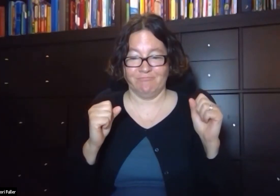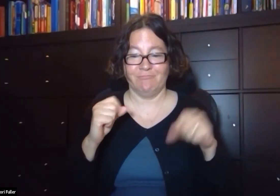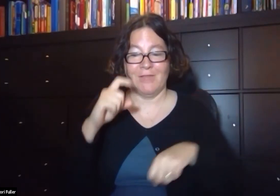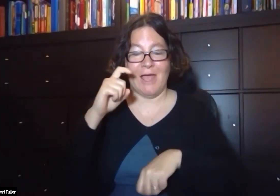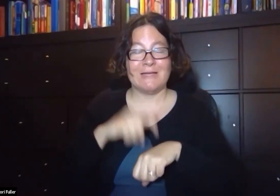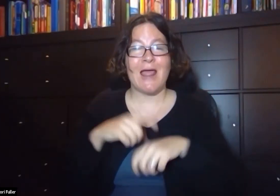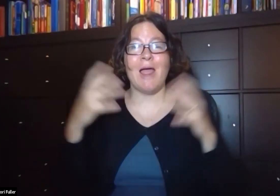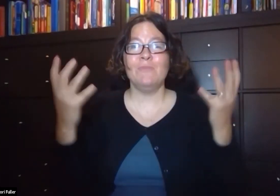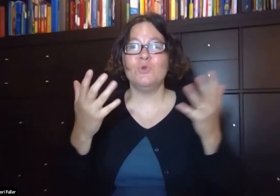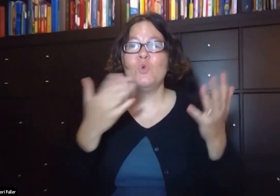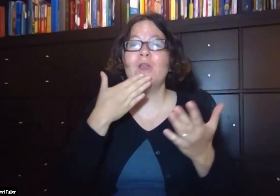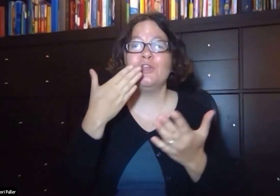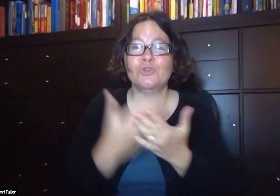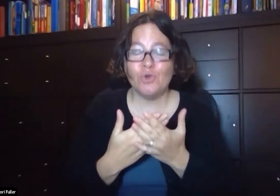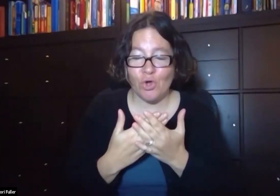lives.